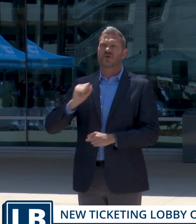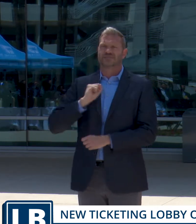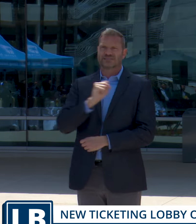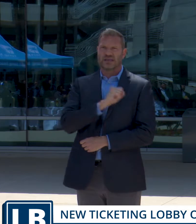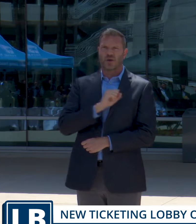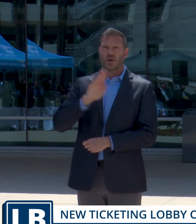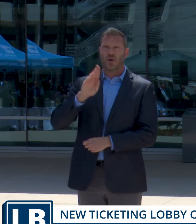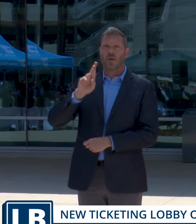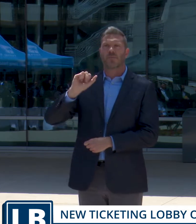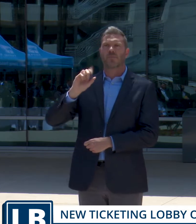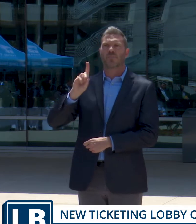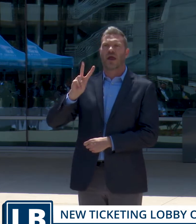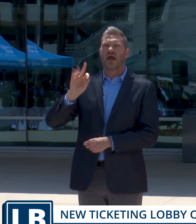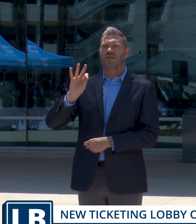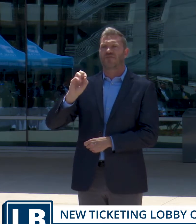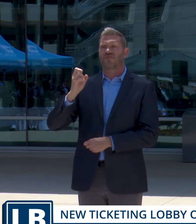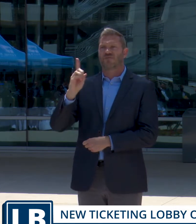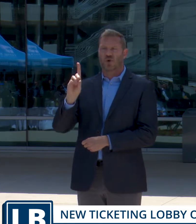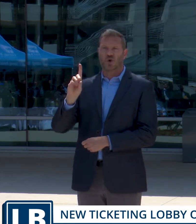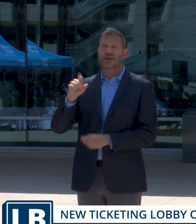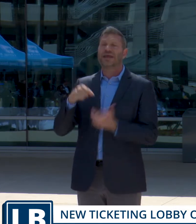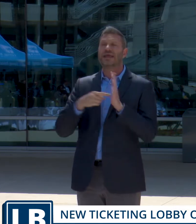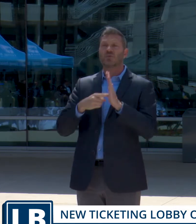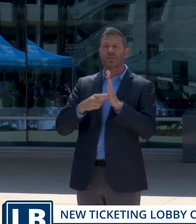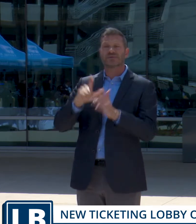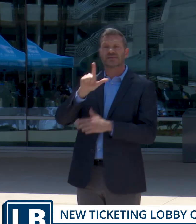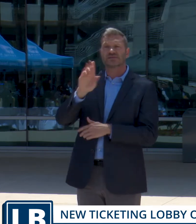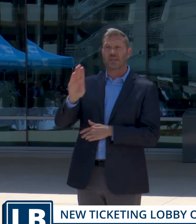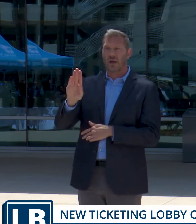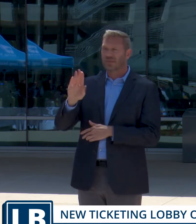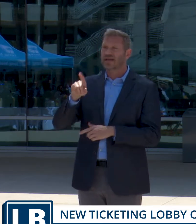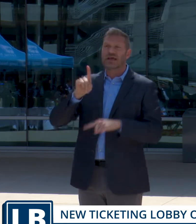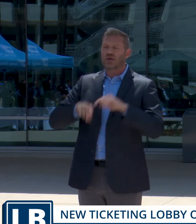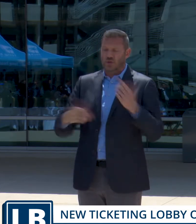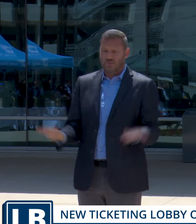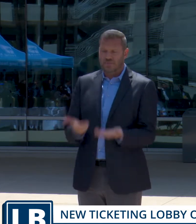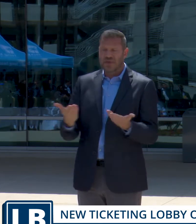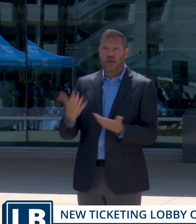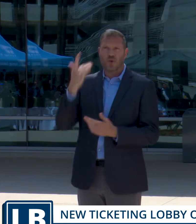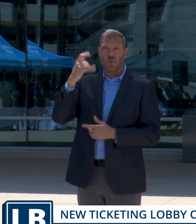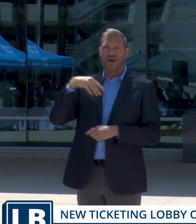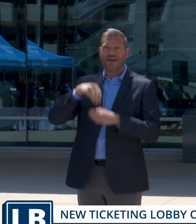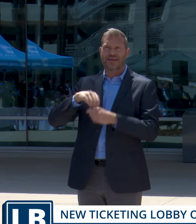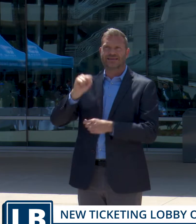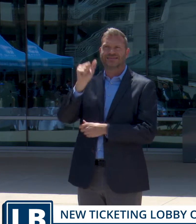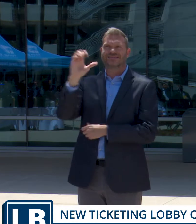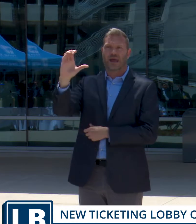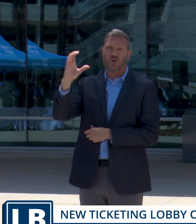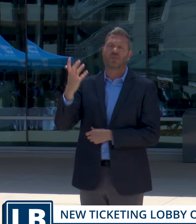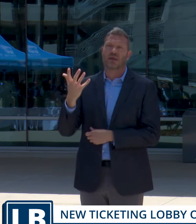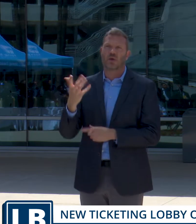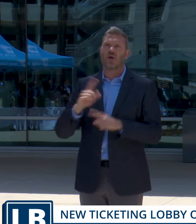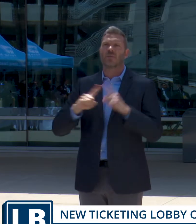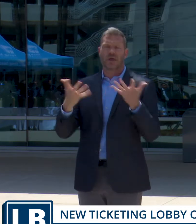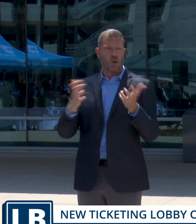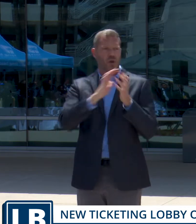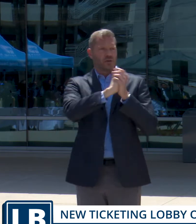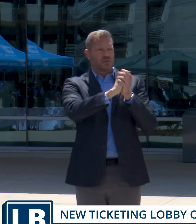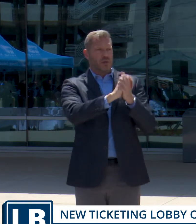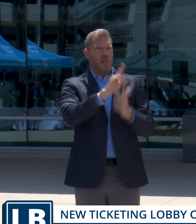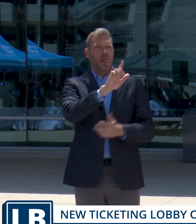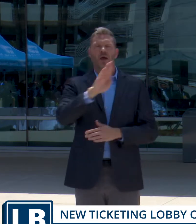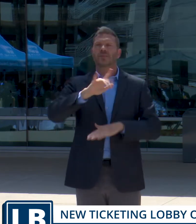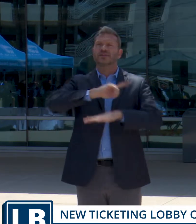small portion of Long Beach, so he couldn't be here. He's in Sacramento, but I wanted to be here and show our support and congratulate the Long Beach Airport on